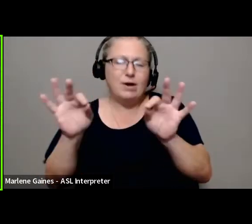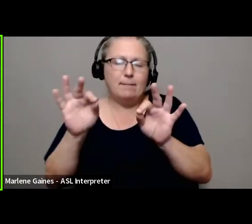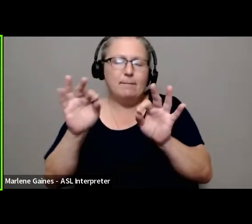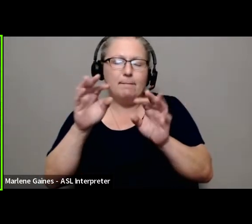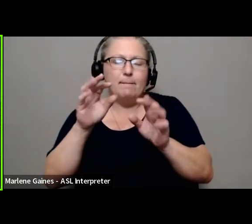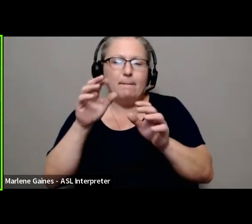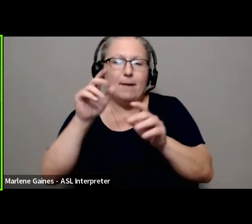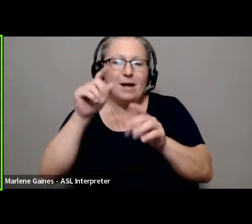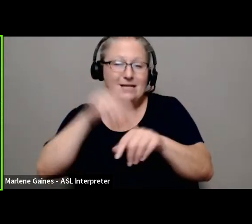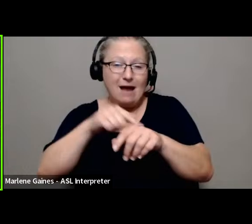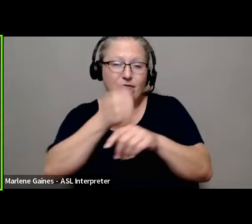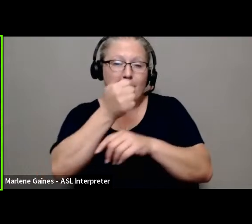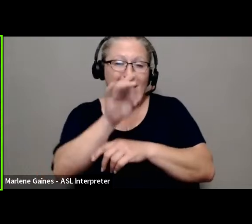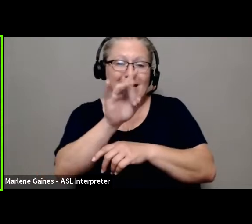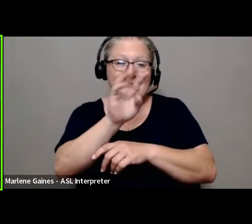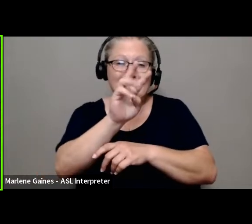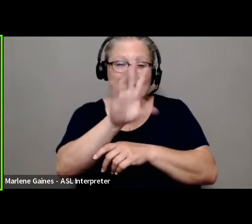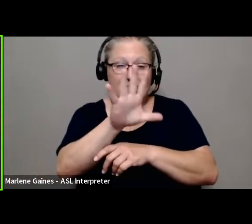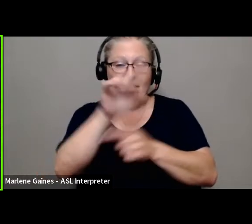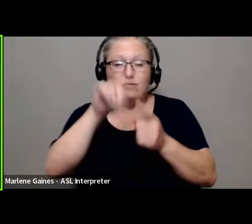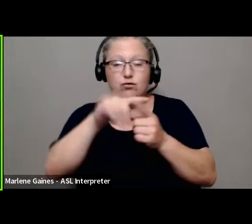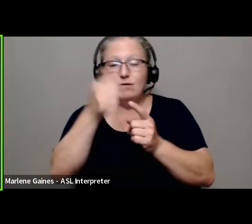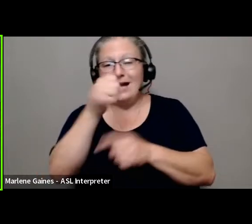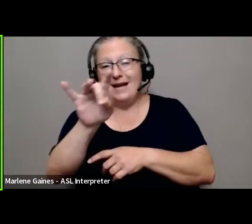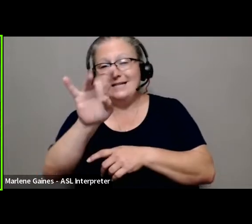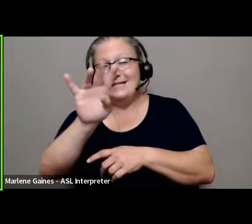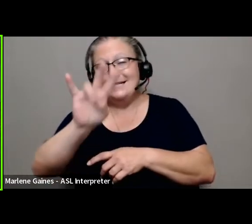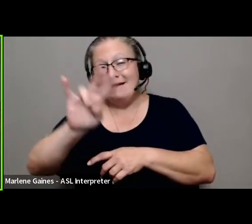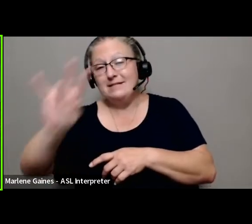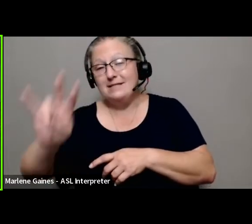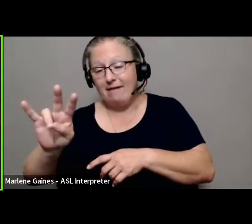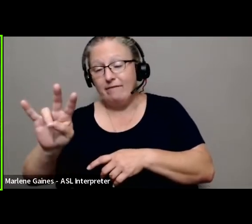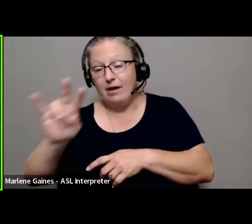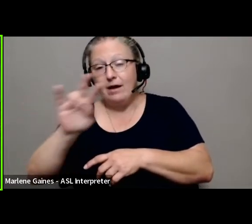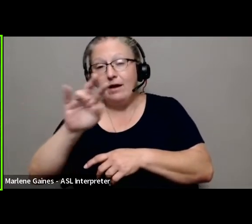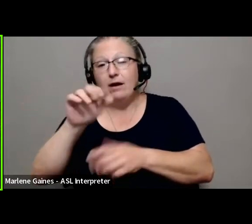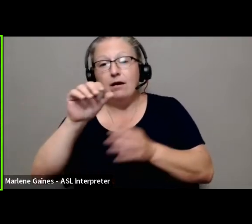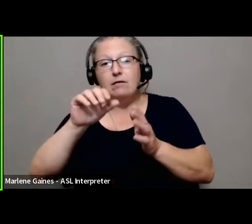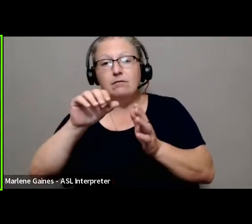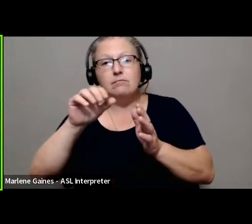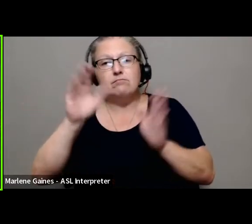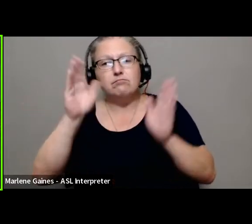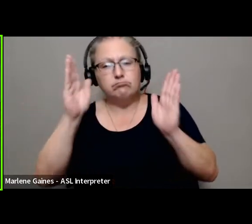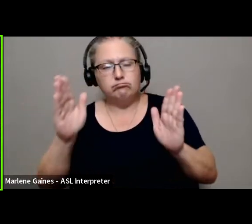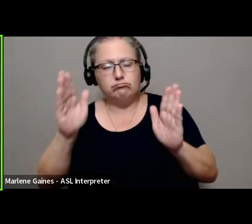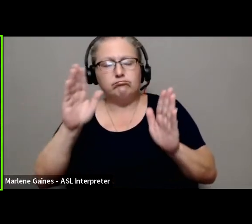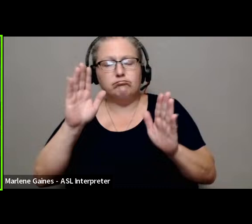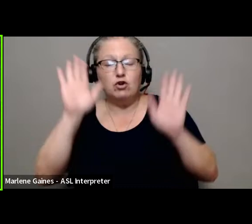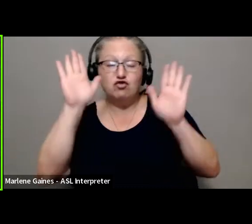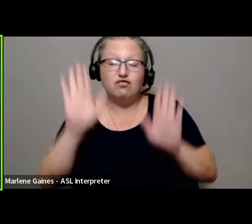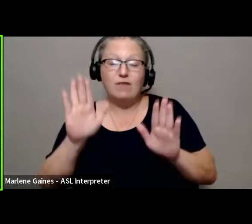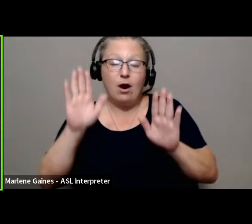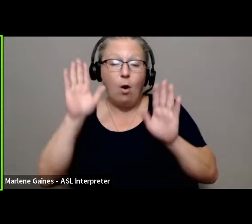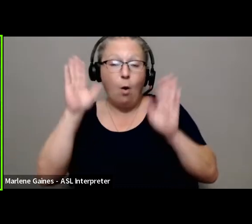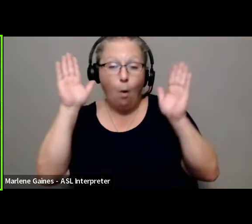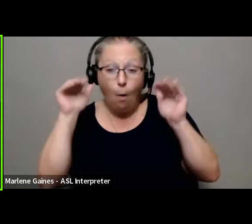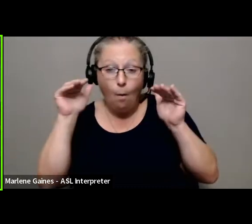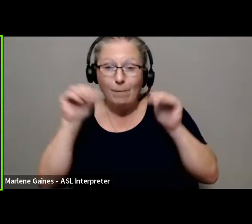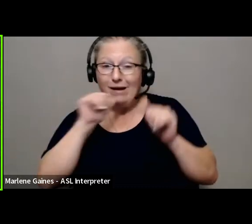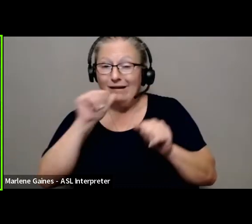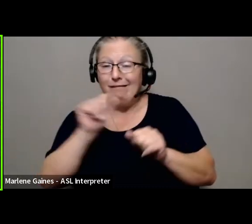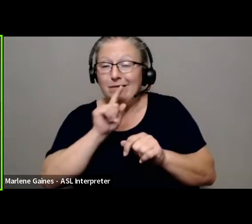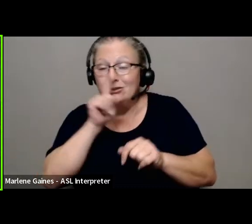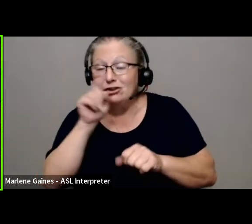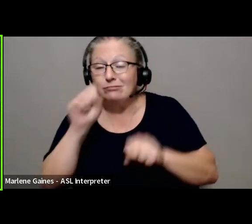Reconstruction from 1865 to 1877 marked an era of great hope, uncertainty, and struggle